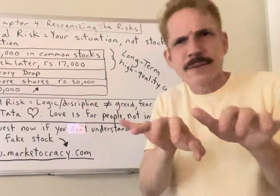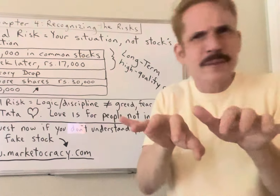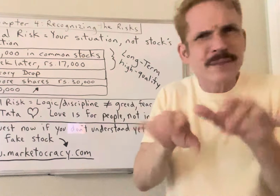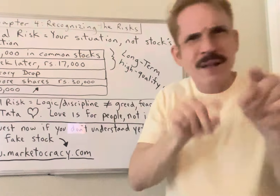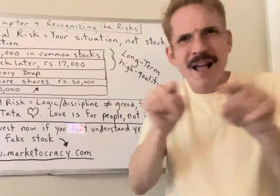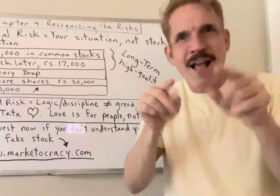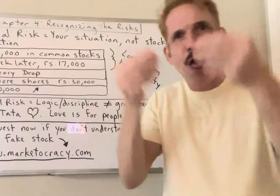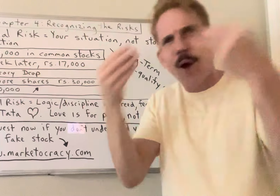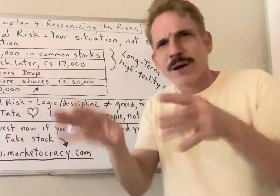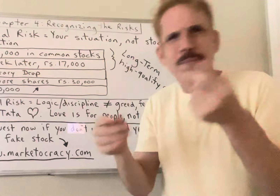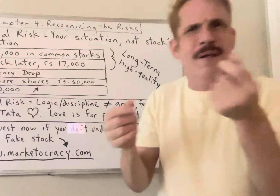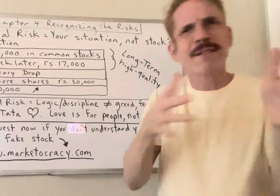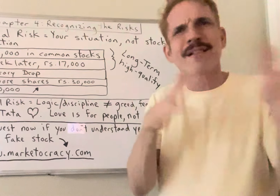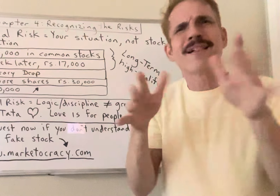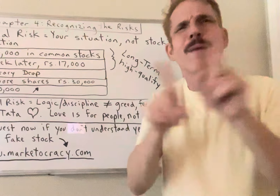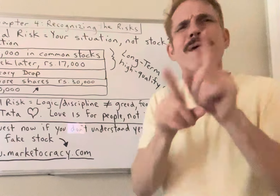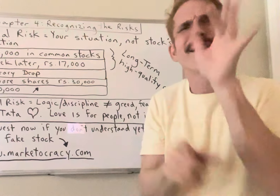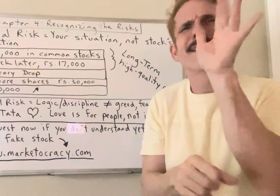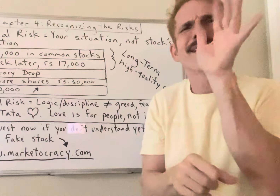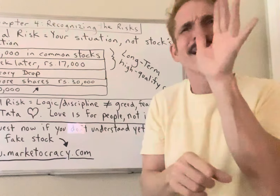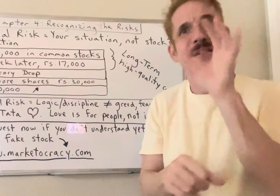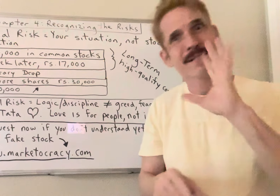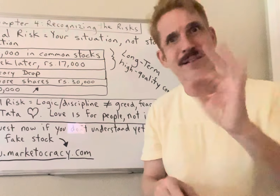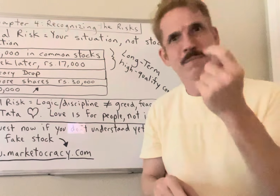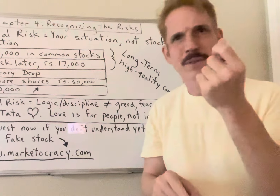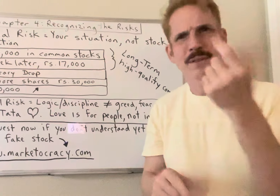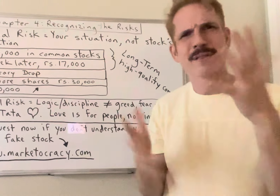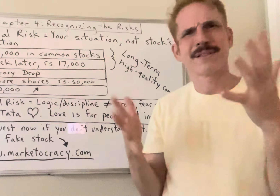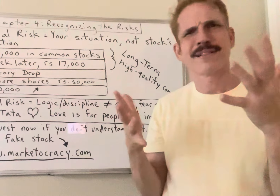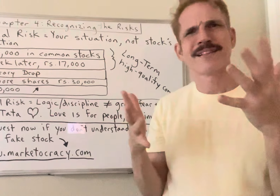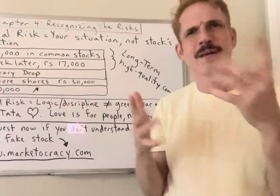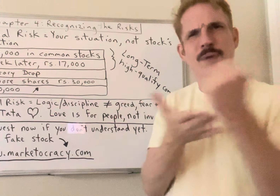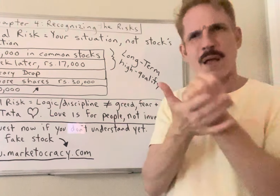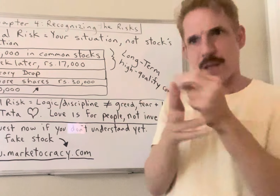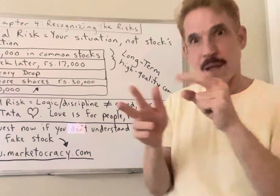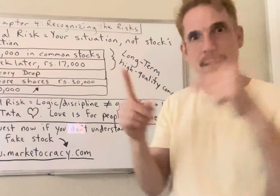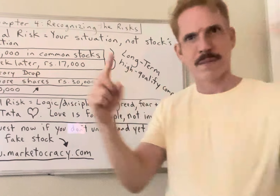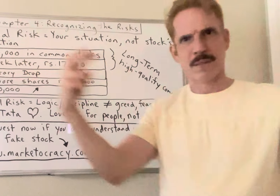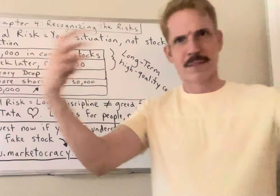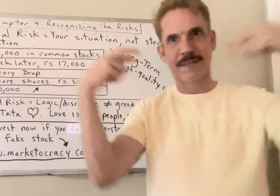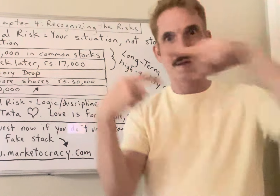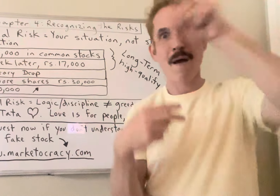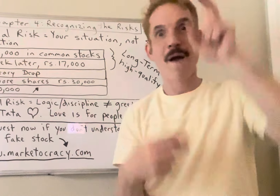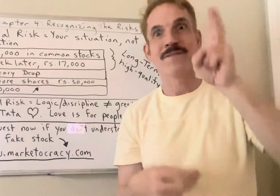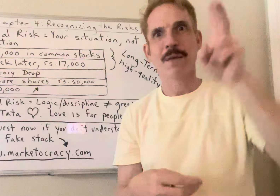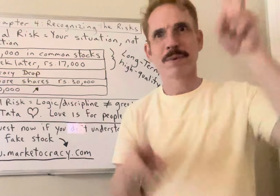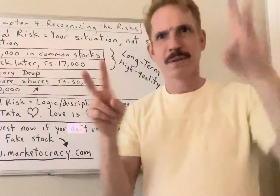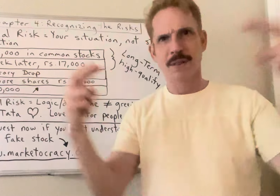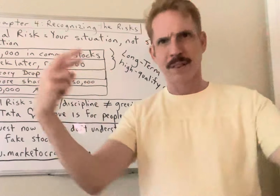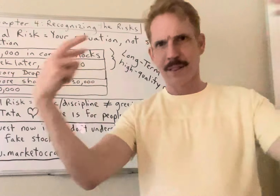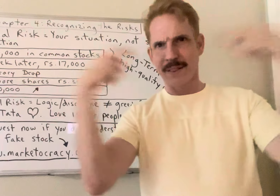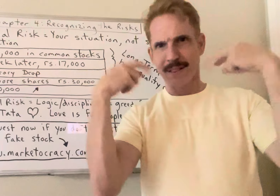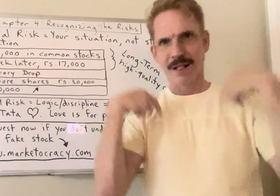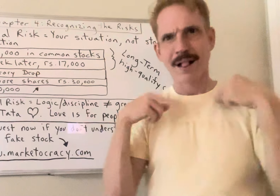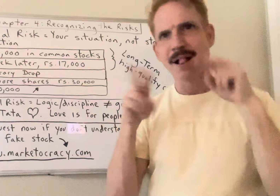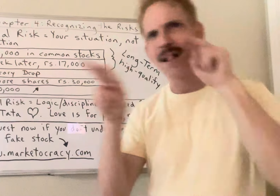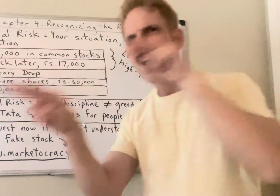and she said, how could the bank offer $100,000 on something that